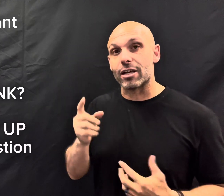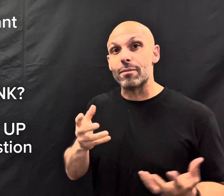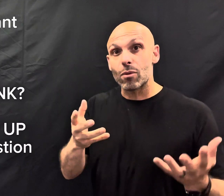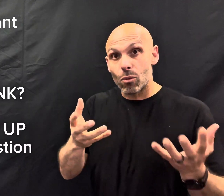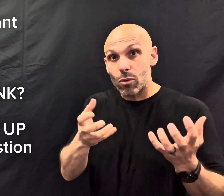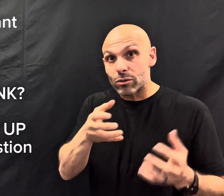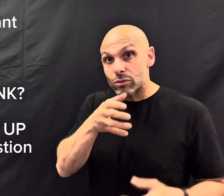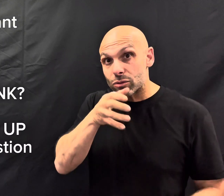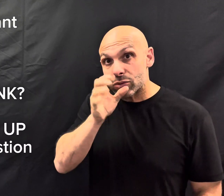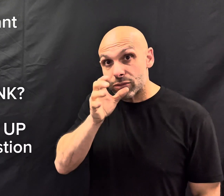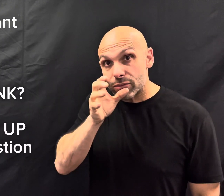up.